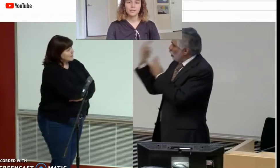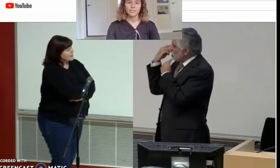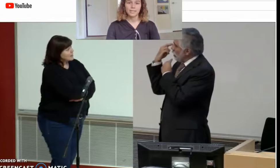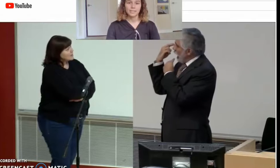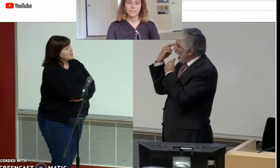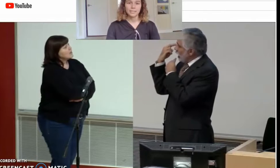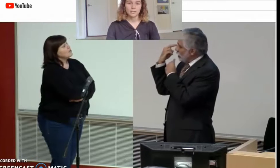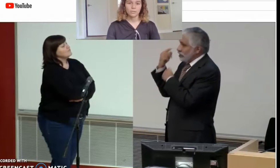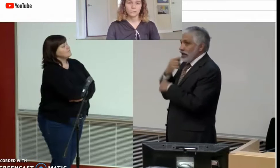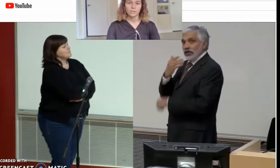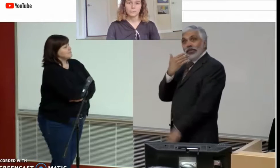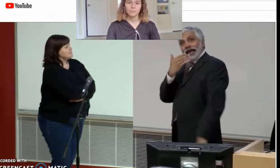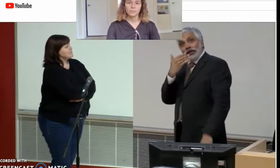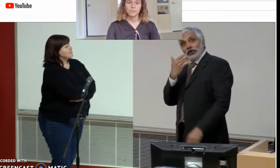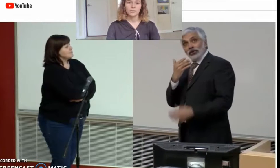Later, when that kid is all grown up,